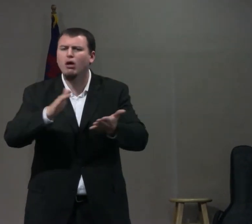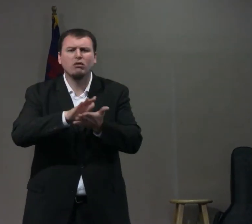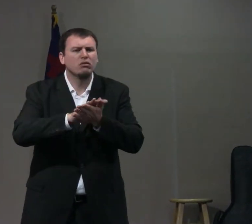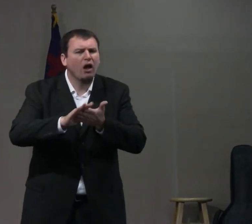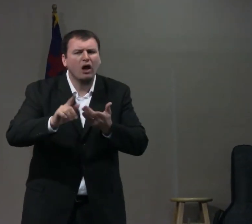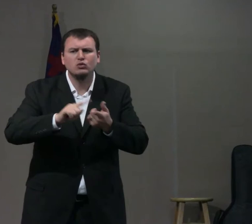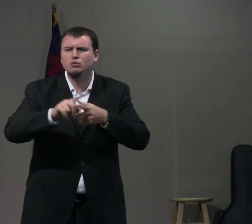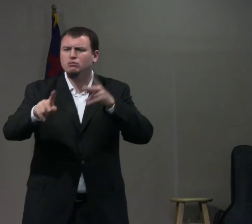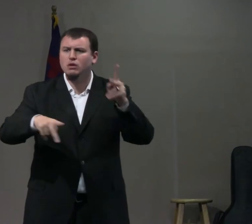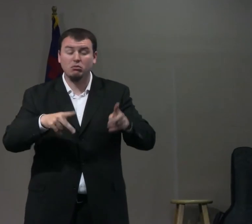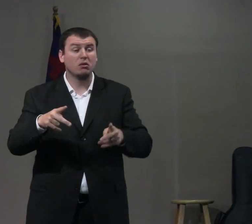Being friendly,